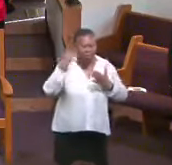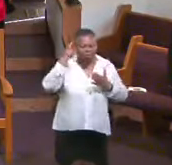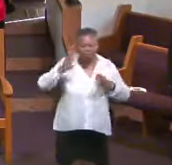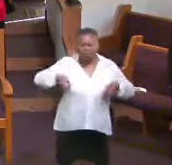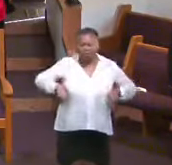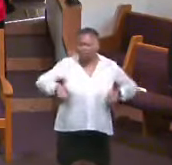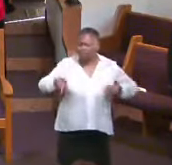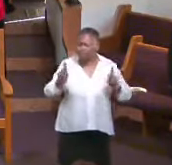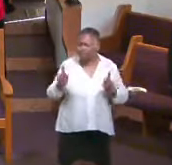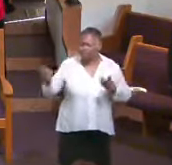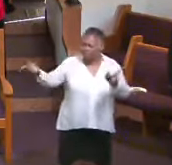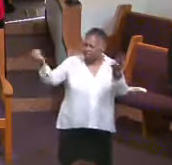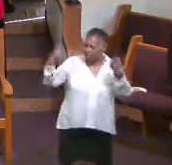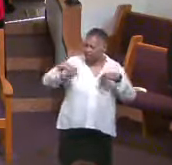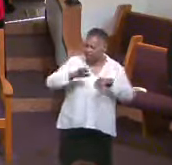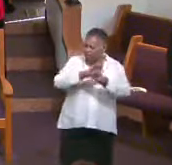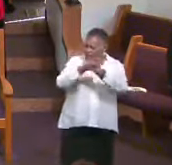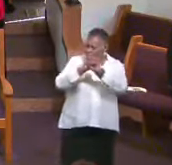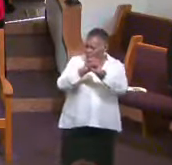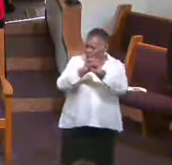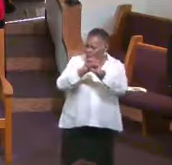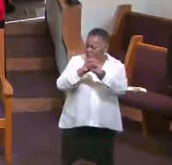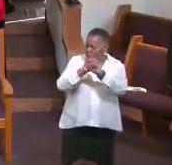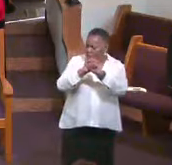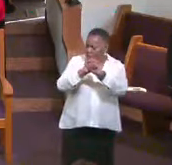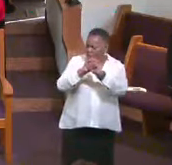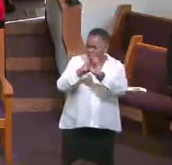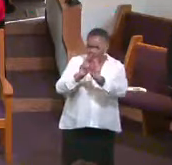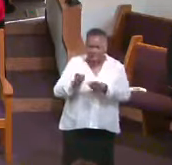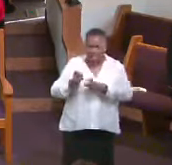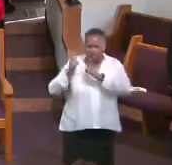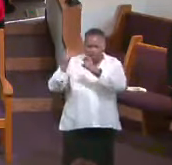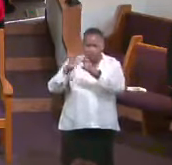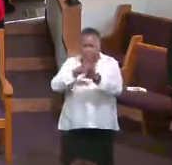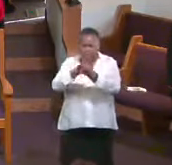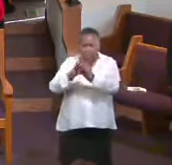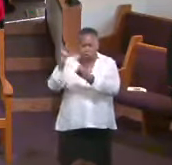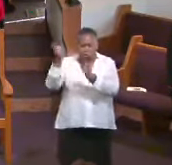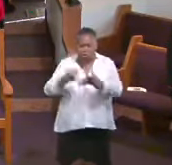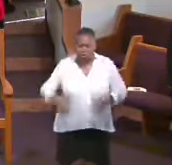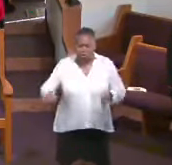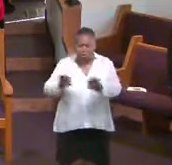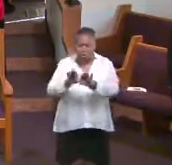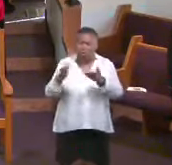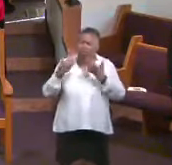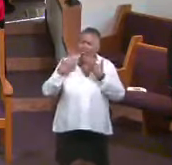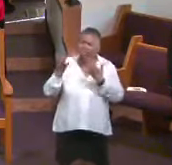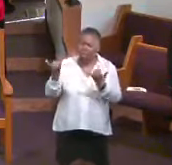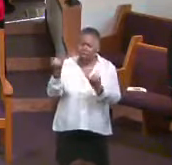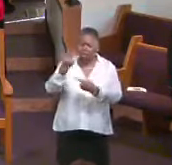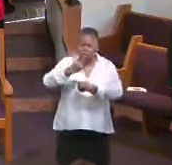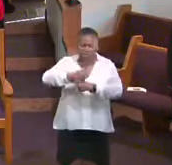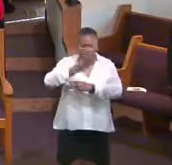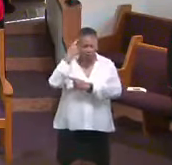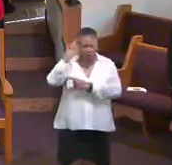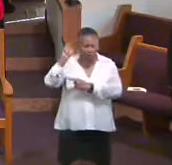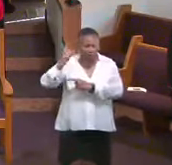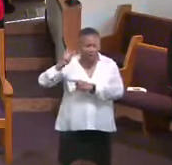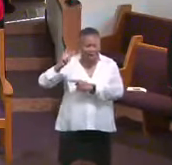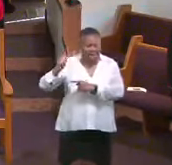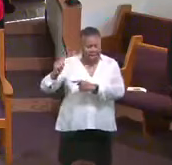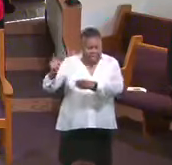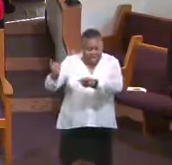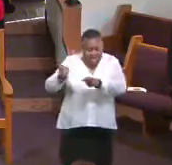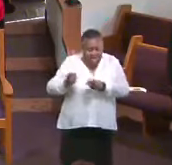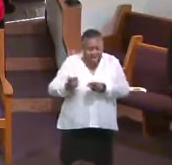come and worship you, Lord. Give you the worship that you deserve. We say thank you today, Father God, for giving us use of our